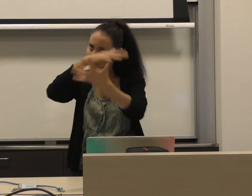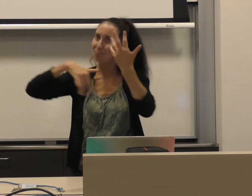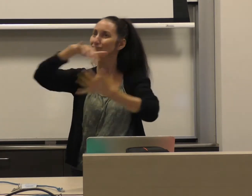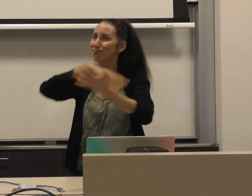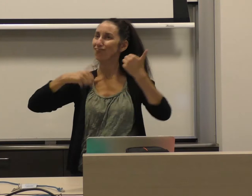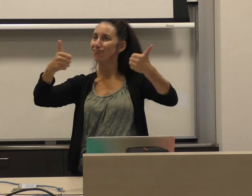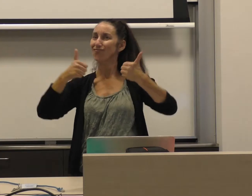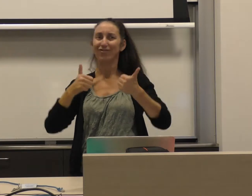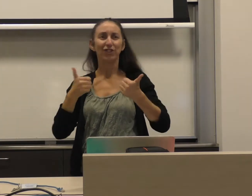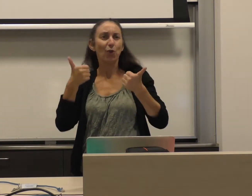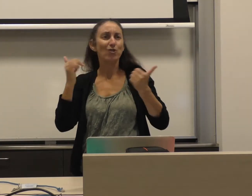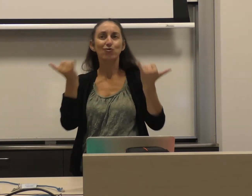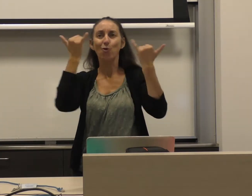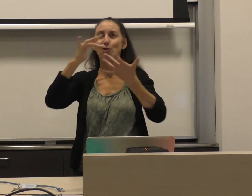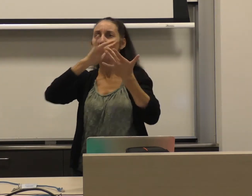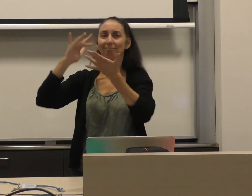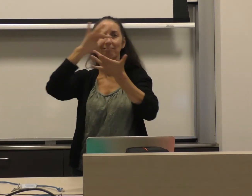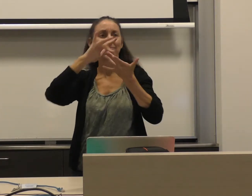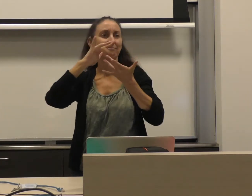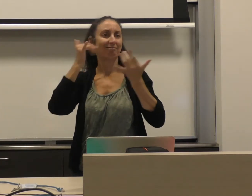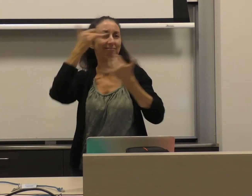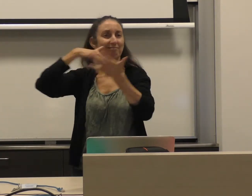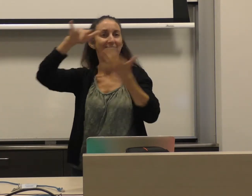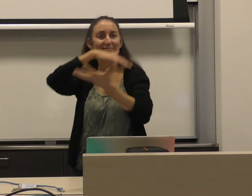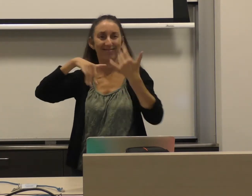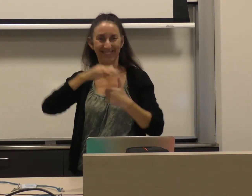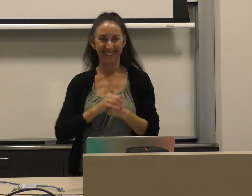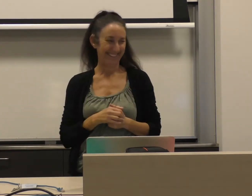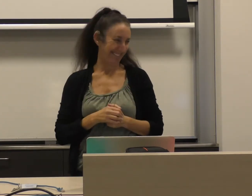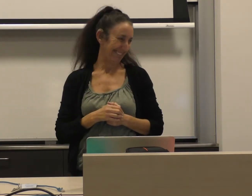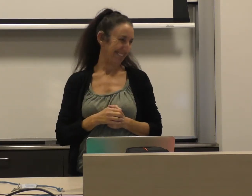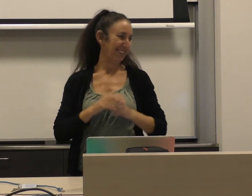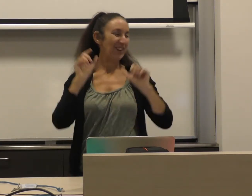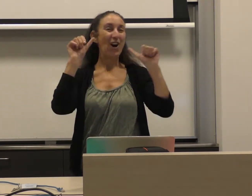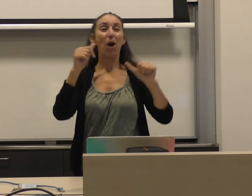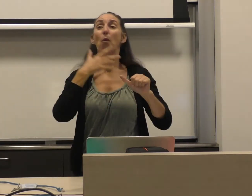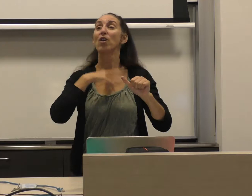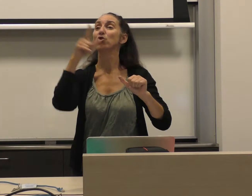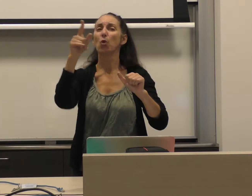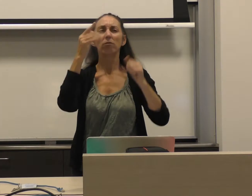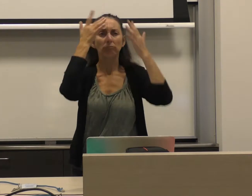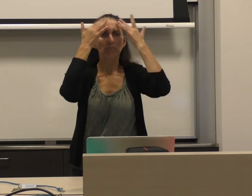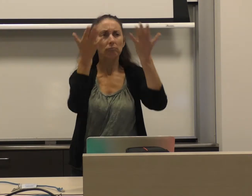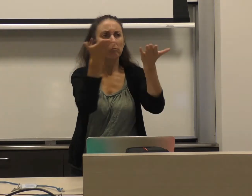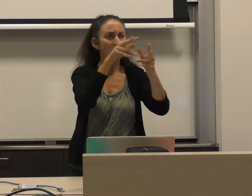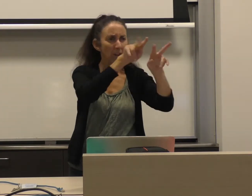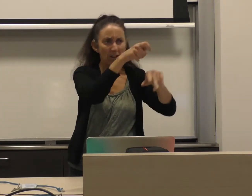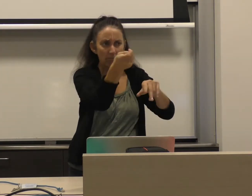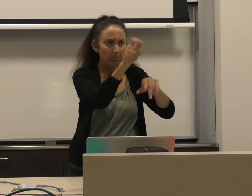be shy. Get involved with the other group. I would like to see you sitting in different places.